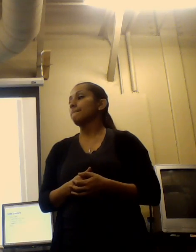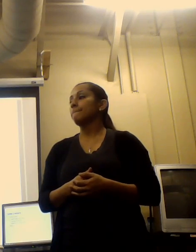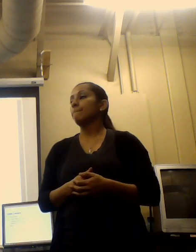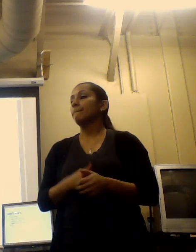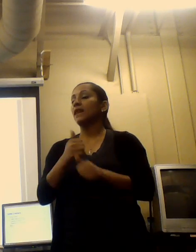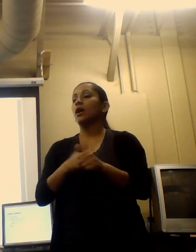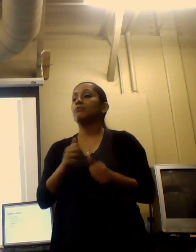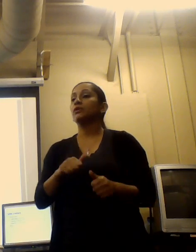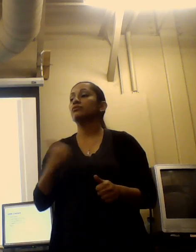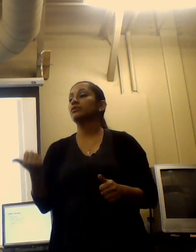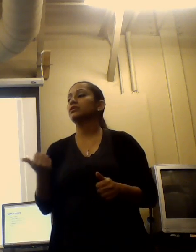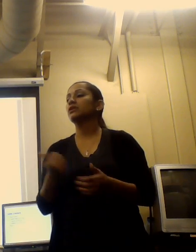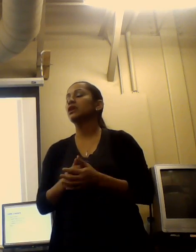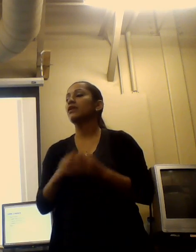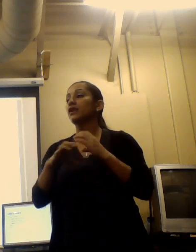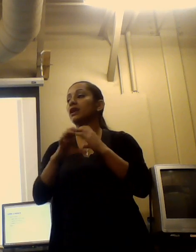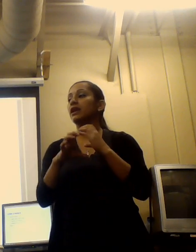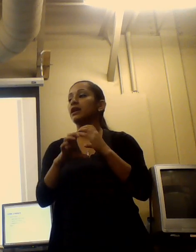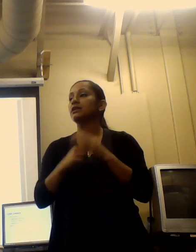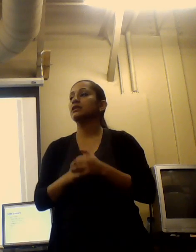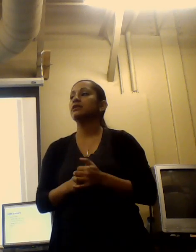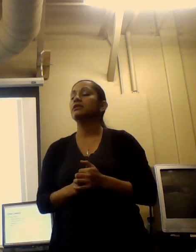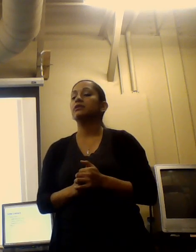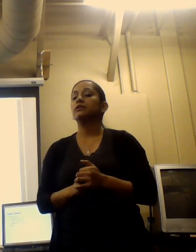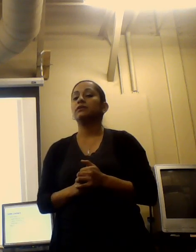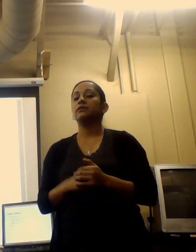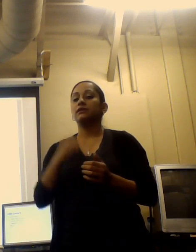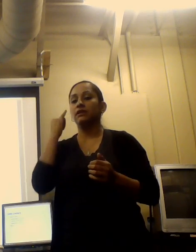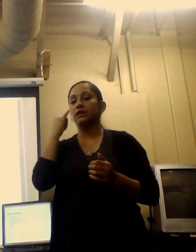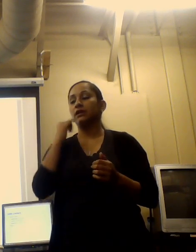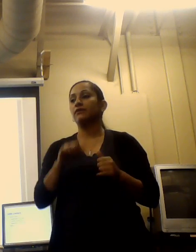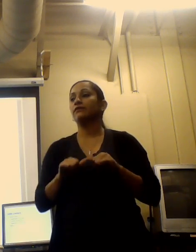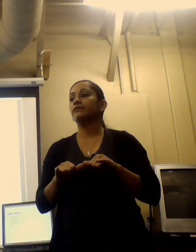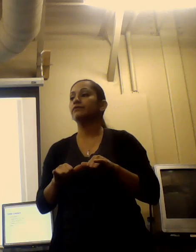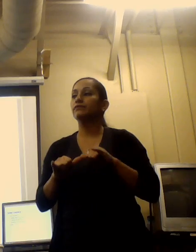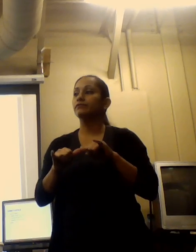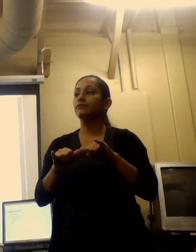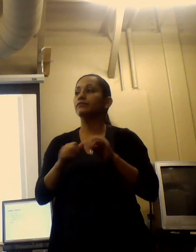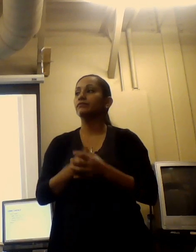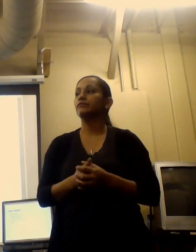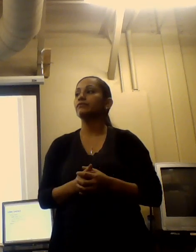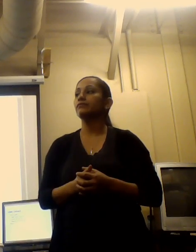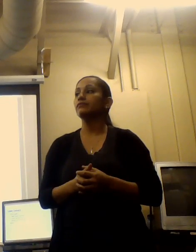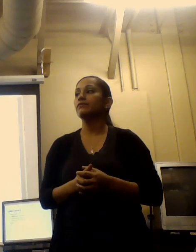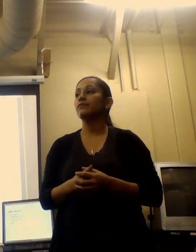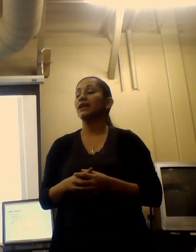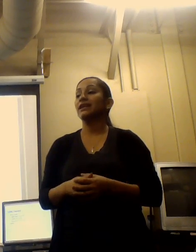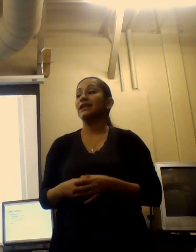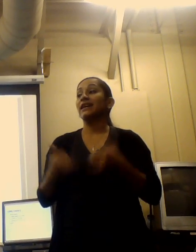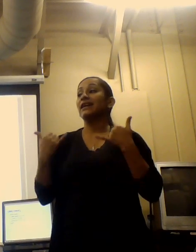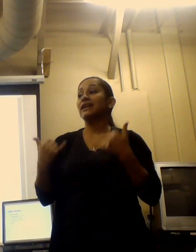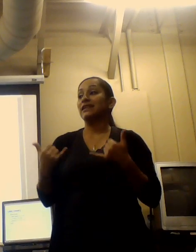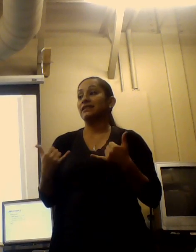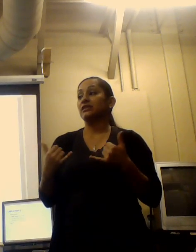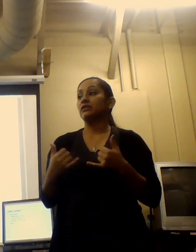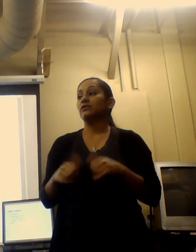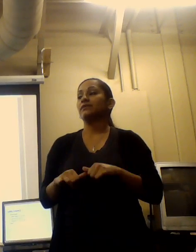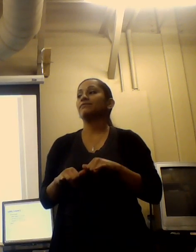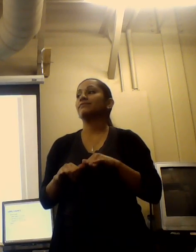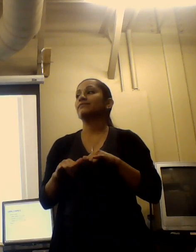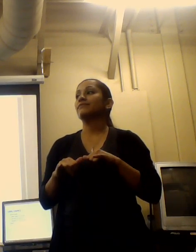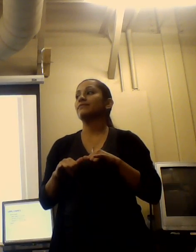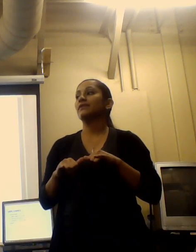most other lenses, as I continue to do my zooming, like this one stays 2.8 no matter what I'm doing. If I'm at